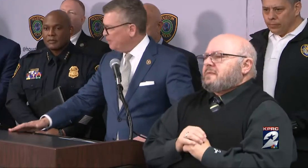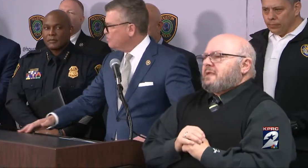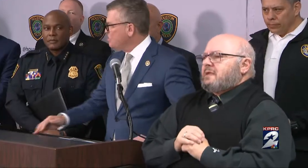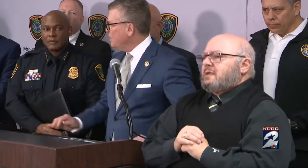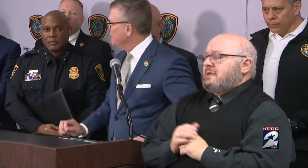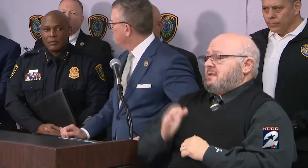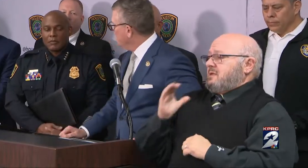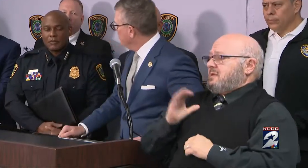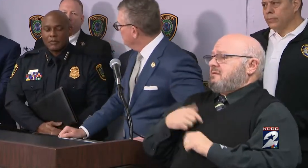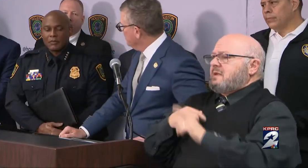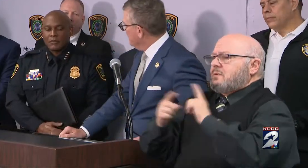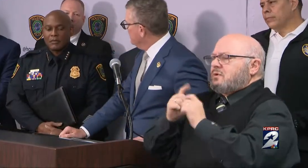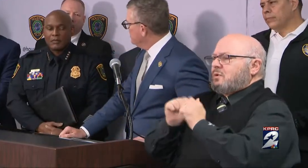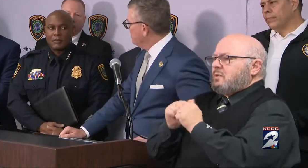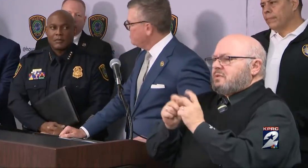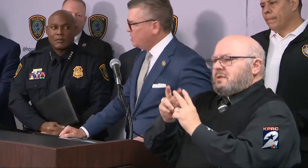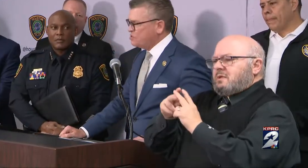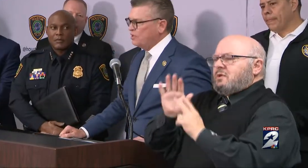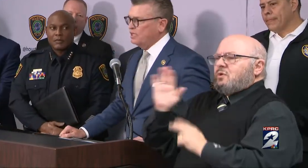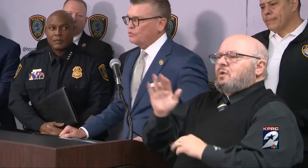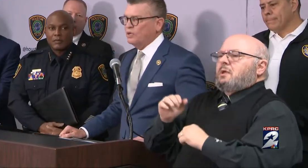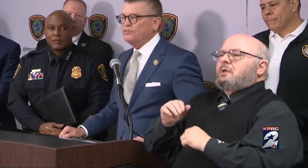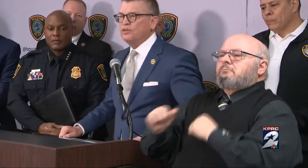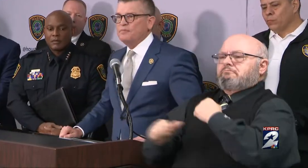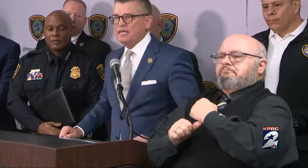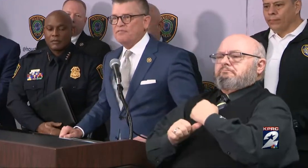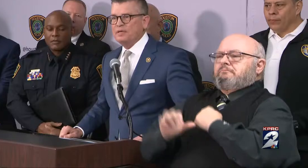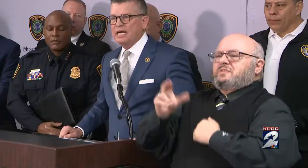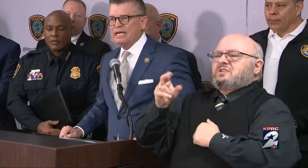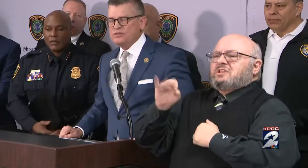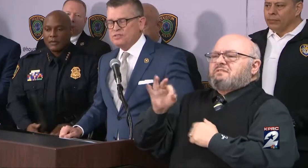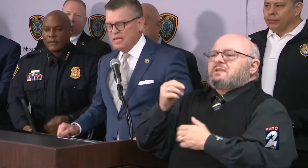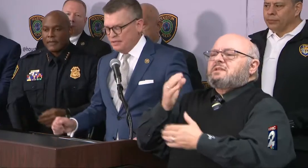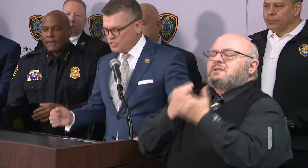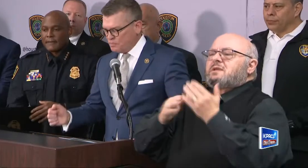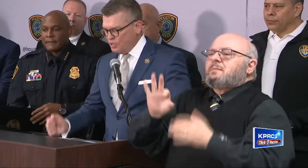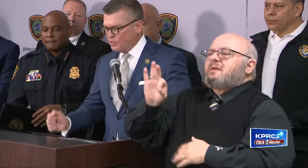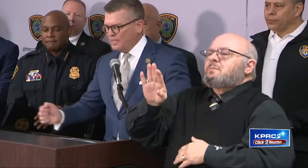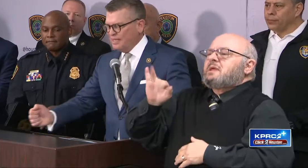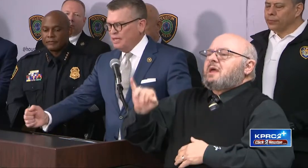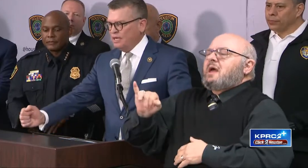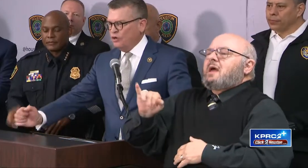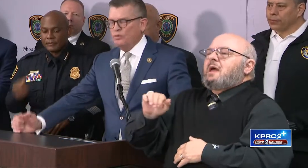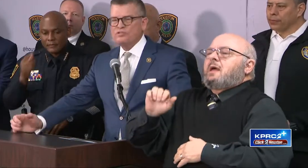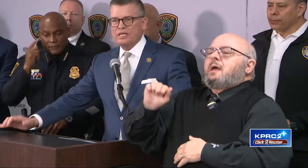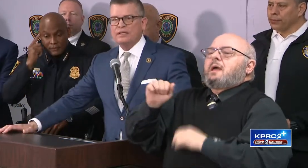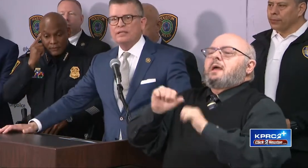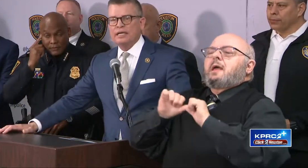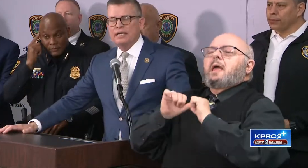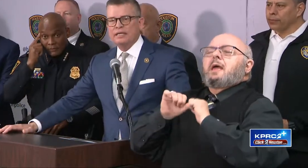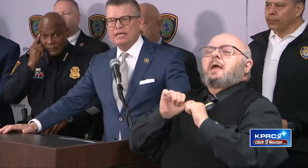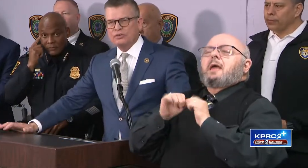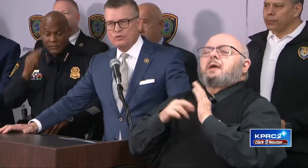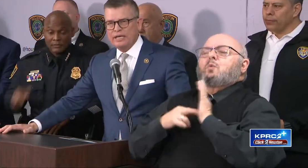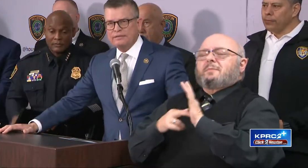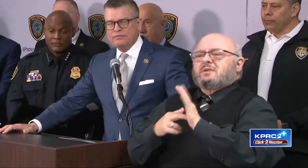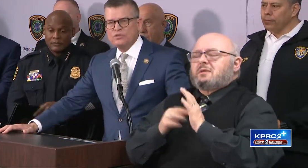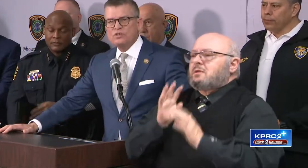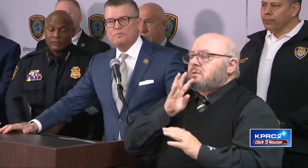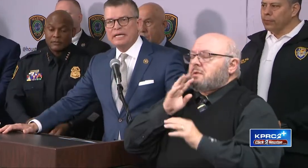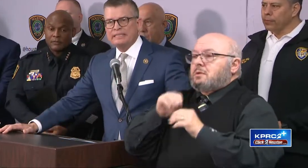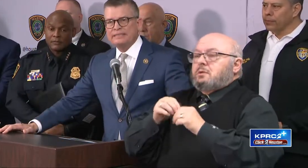Chief, I was talking to a couple of your deputy chiefs yesterday, as well as some of the FBI agents, and they spoke almost in